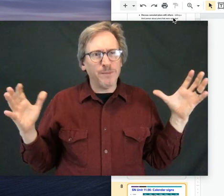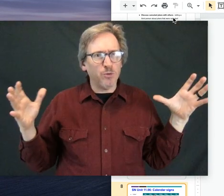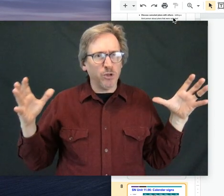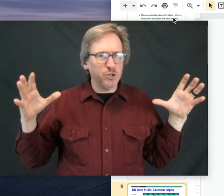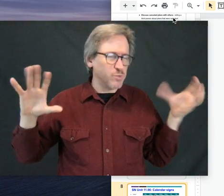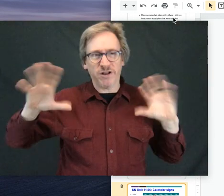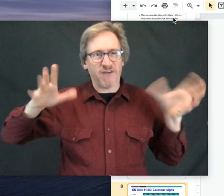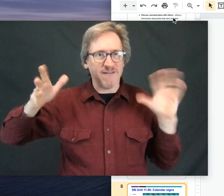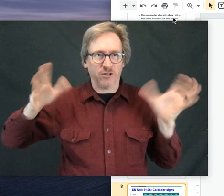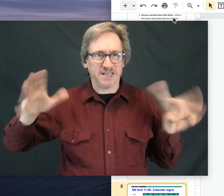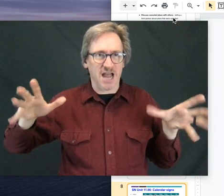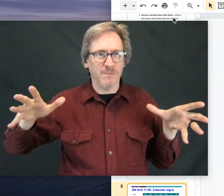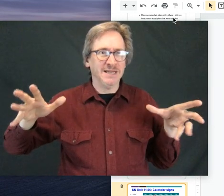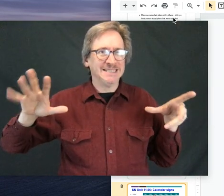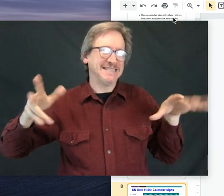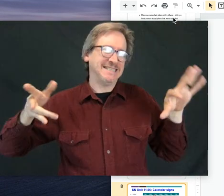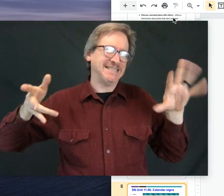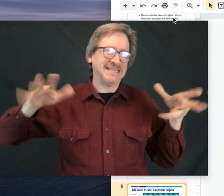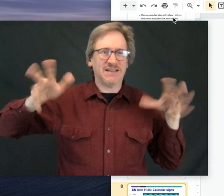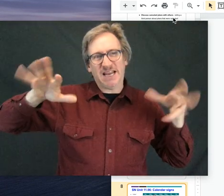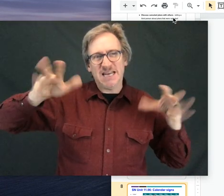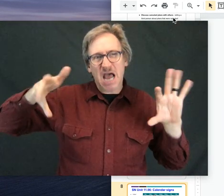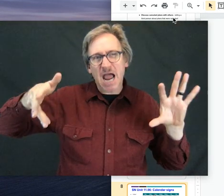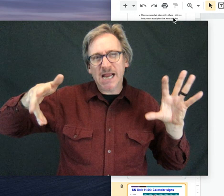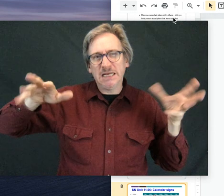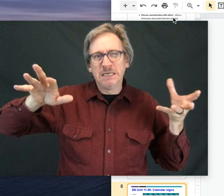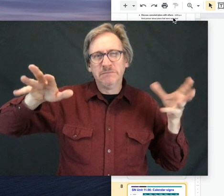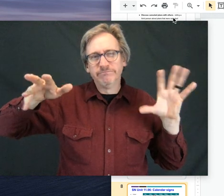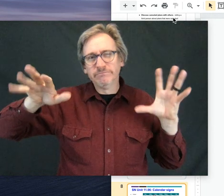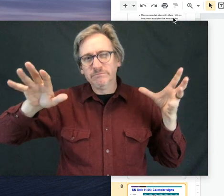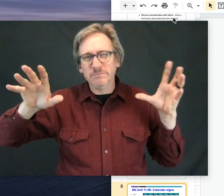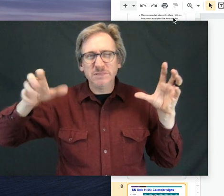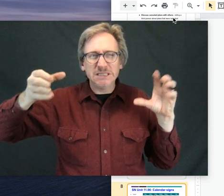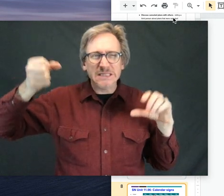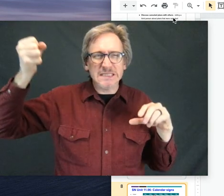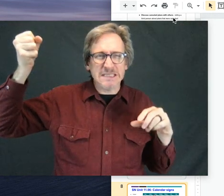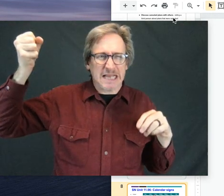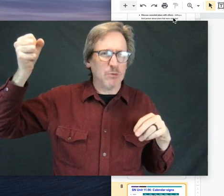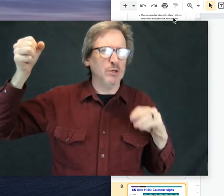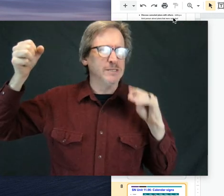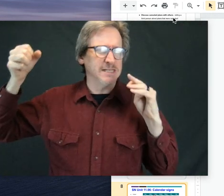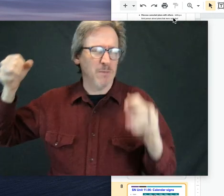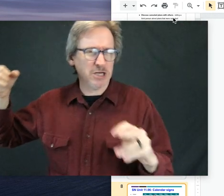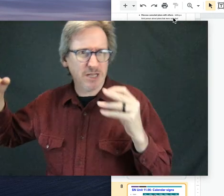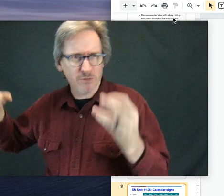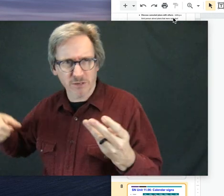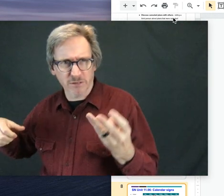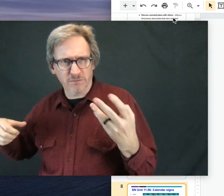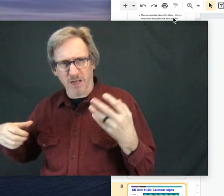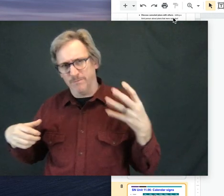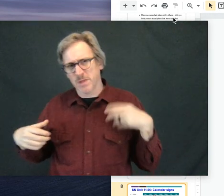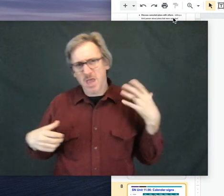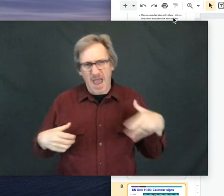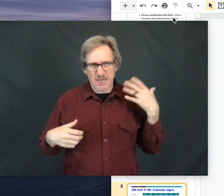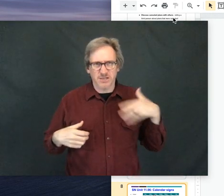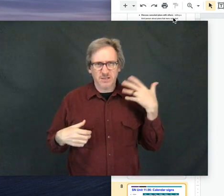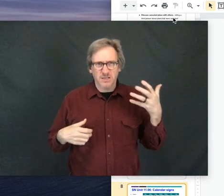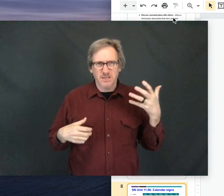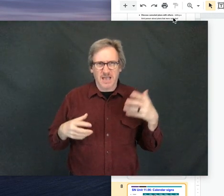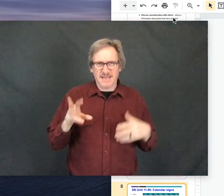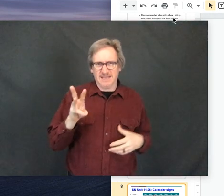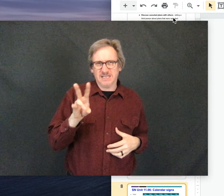Most people will use 1 to 5 all the time. 6, 7, 8, 9, they don't use as much. They don't,